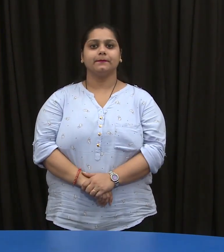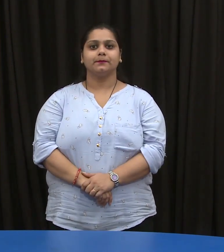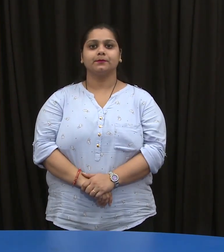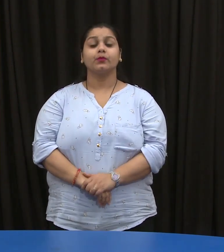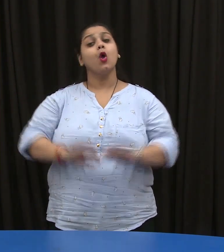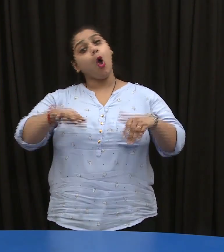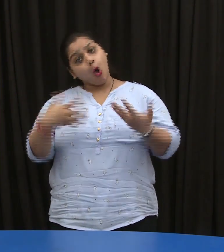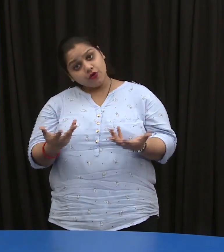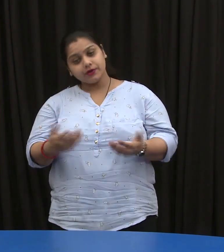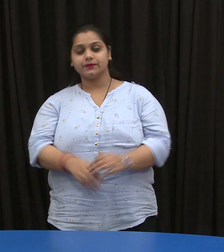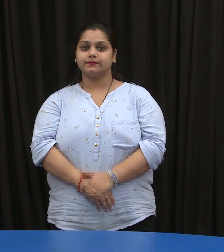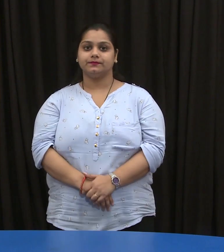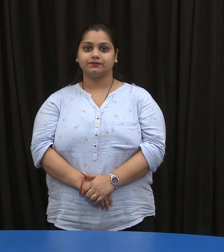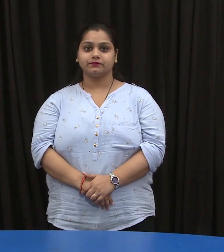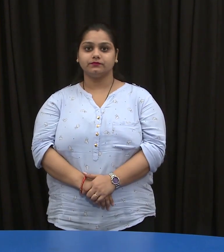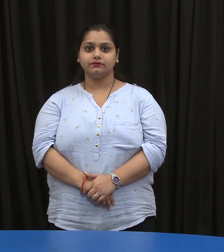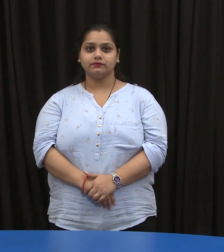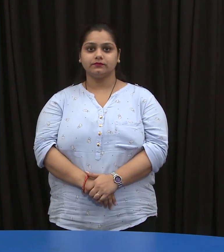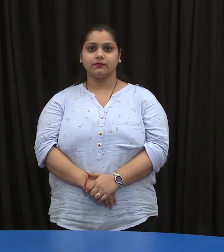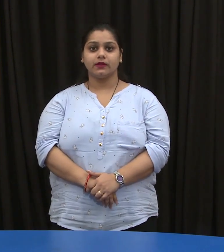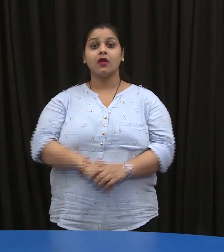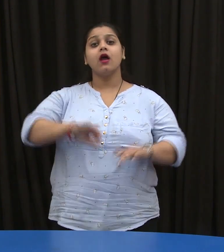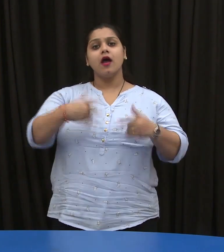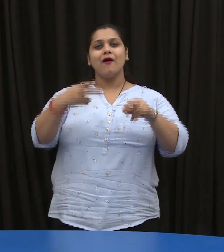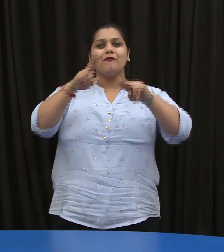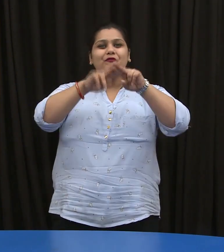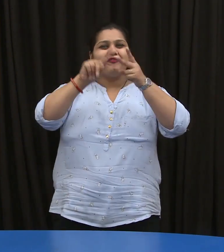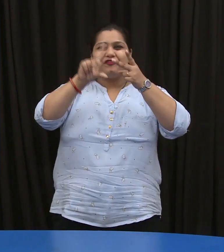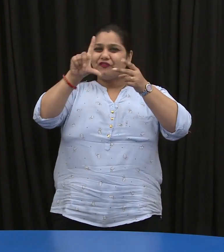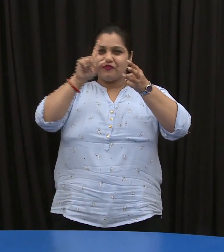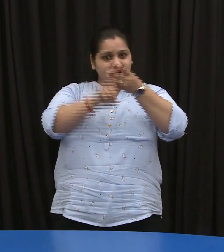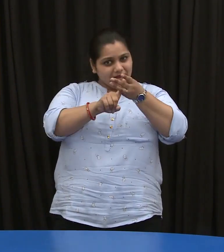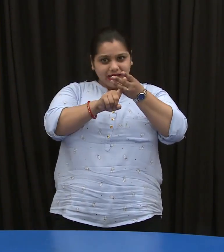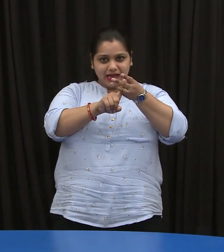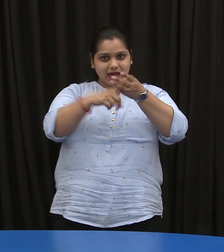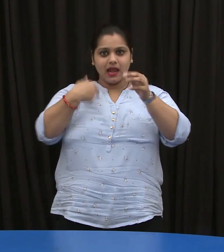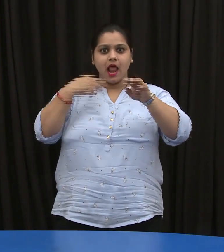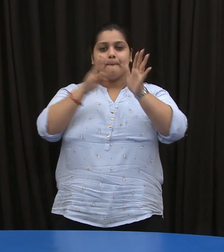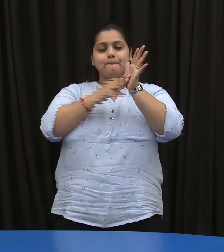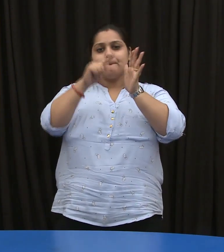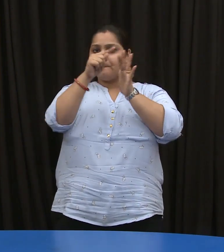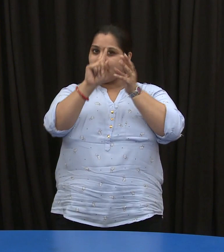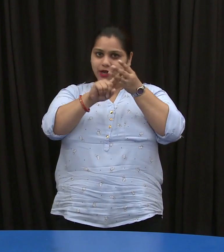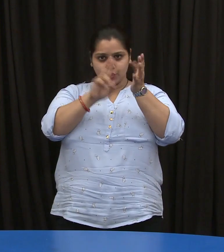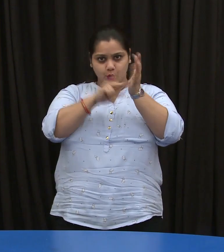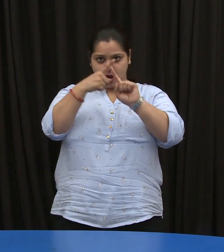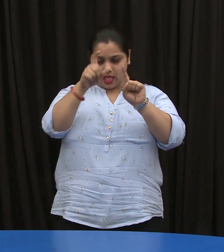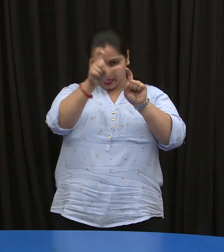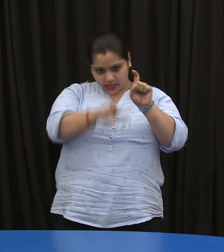or click on the File menu and select Close